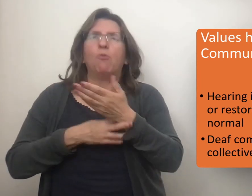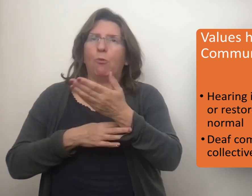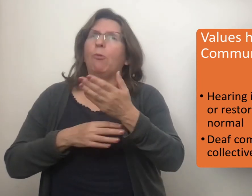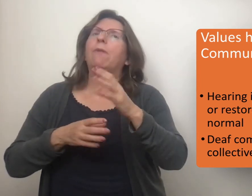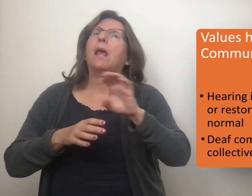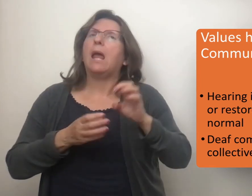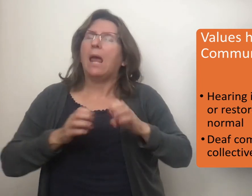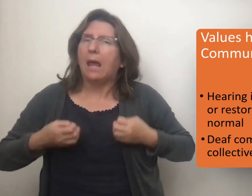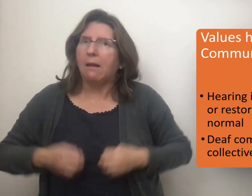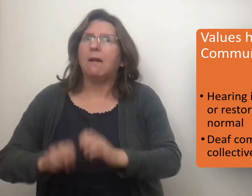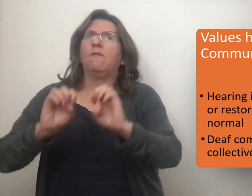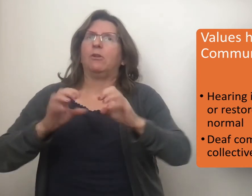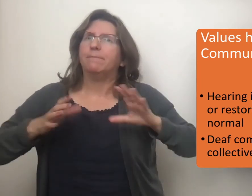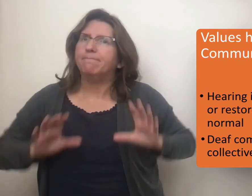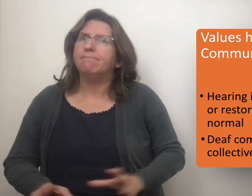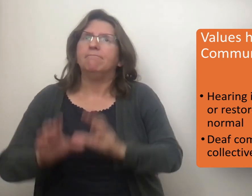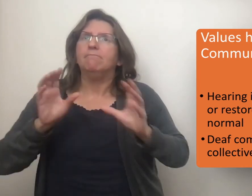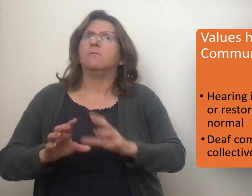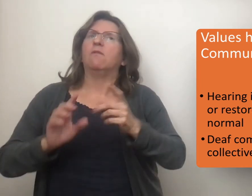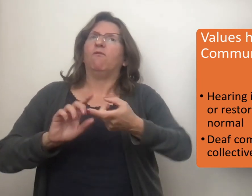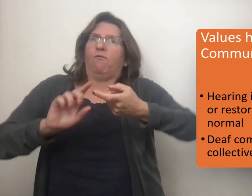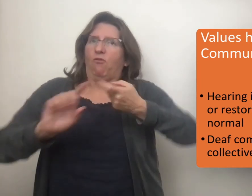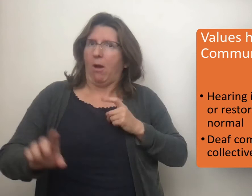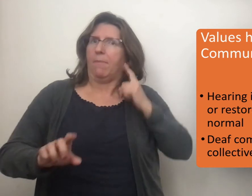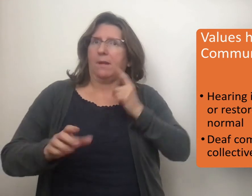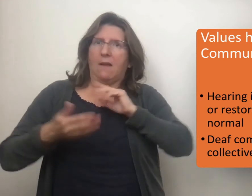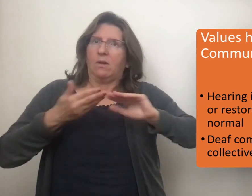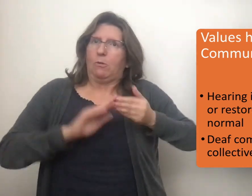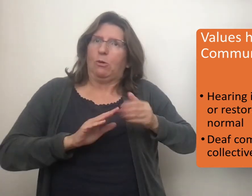It's through the work of the community that gains are made and celebrated.